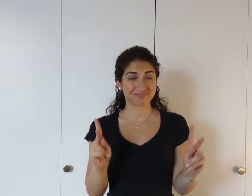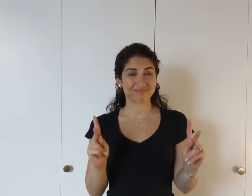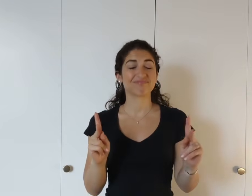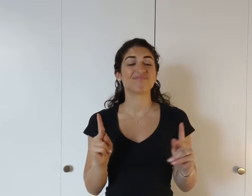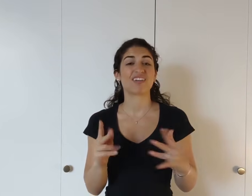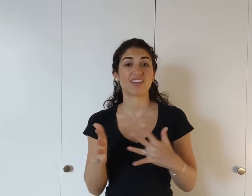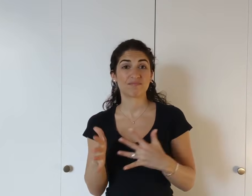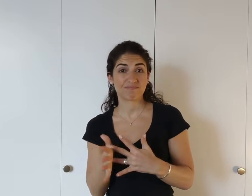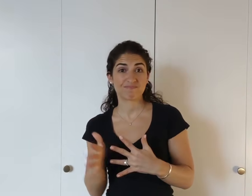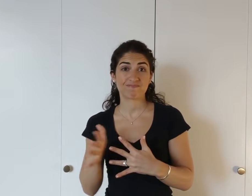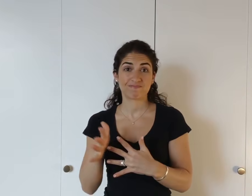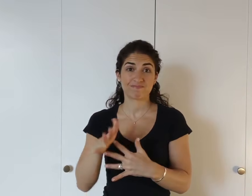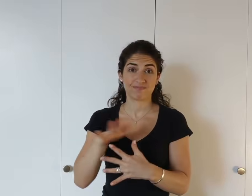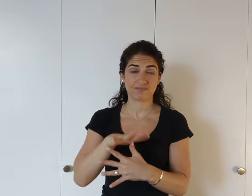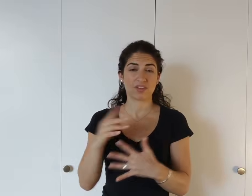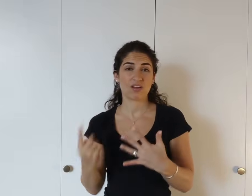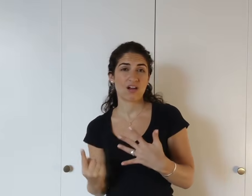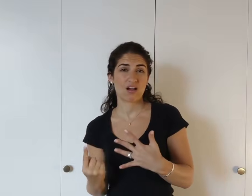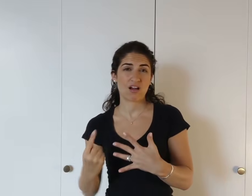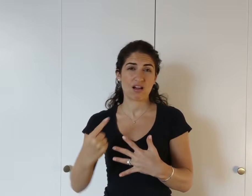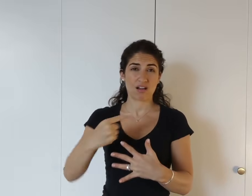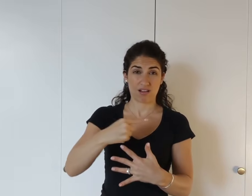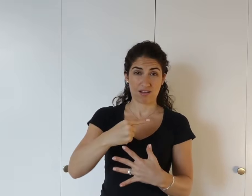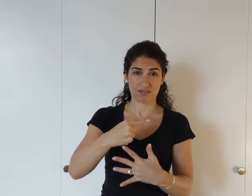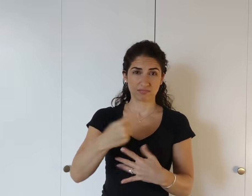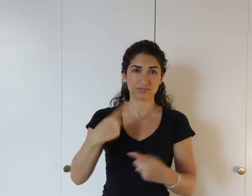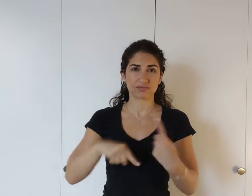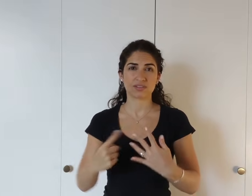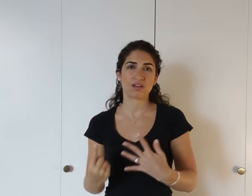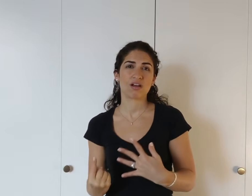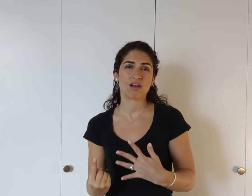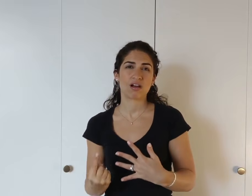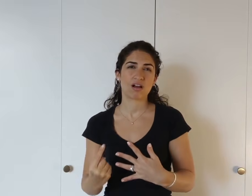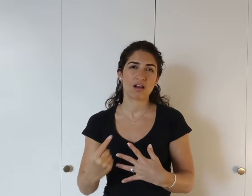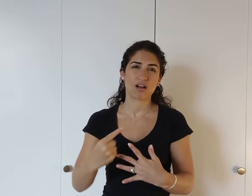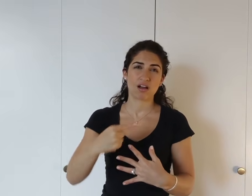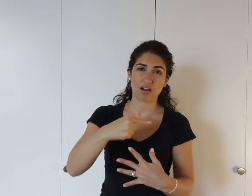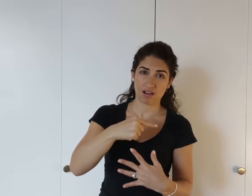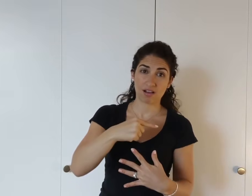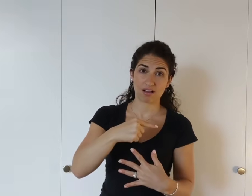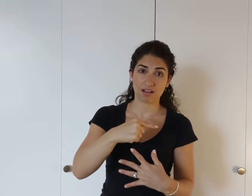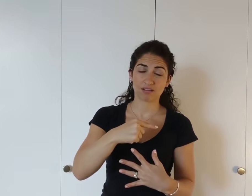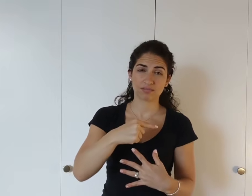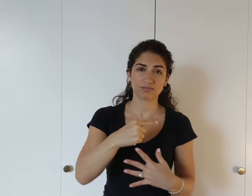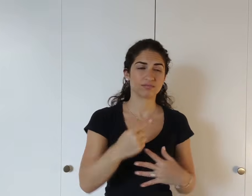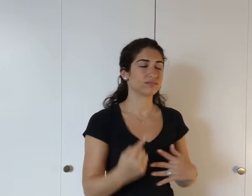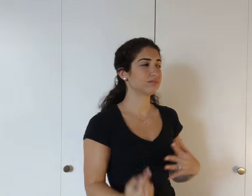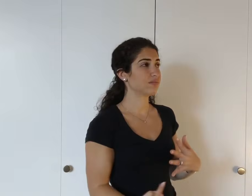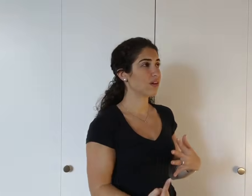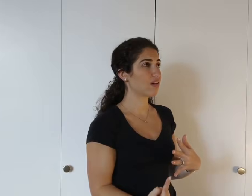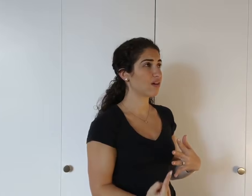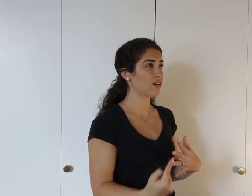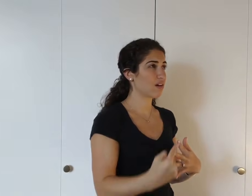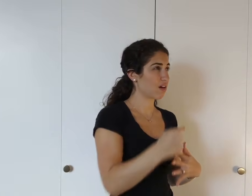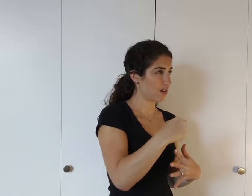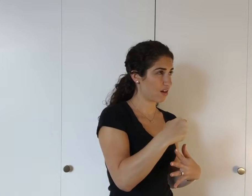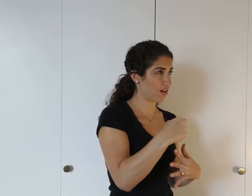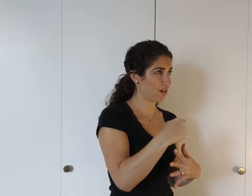Okay, so those are the years. We go through the years. We can sign going through the years like this. Go through the